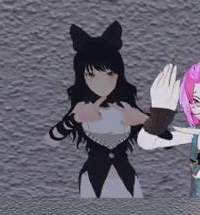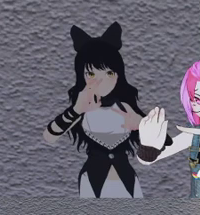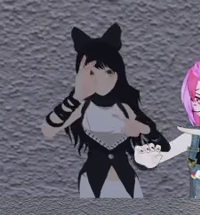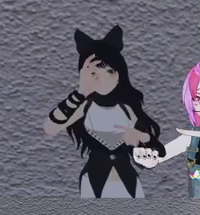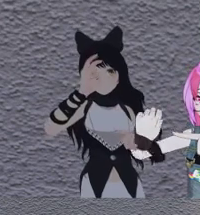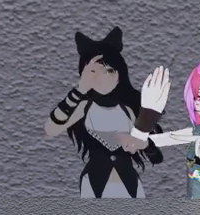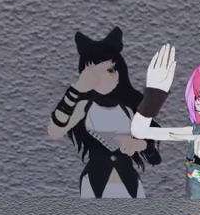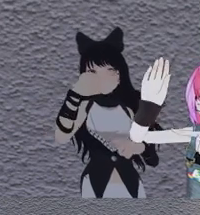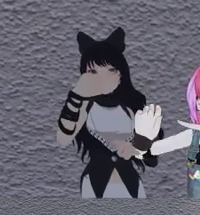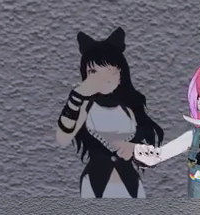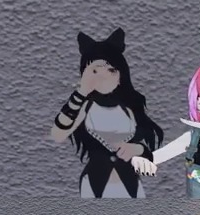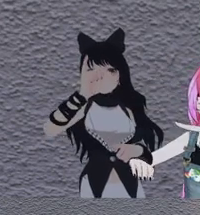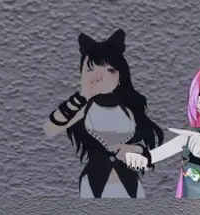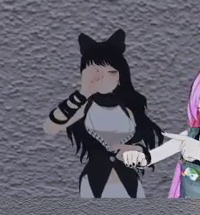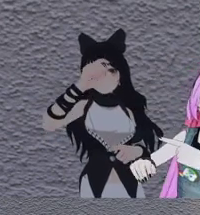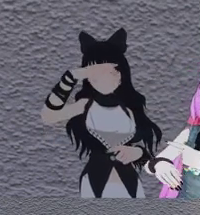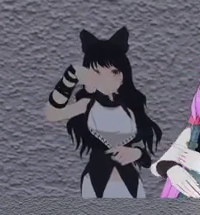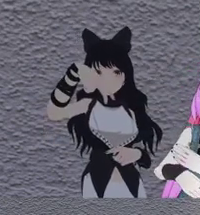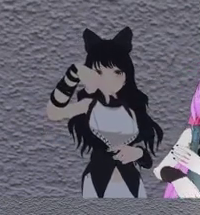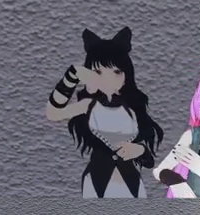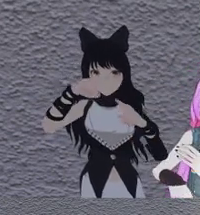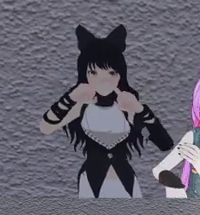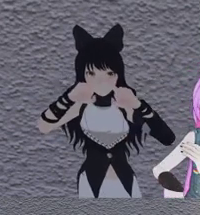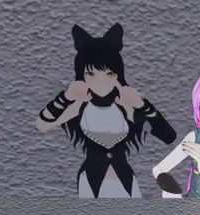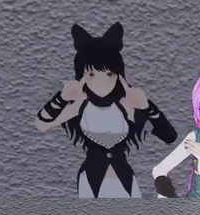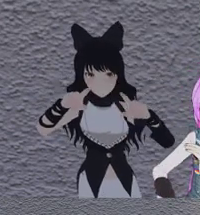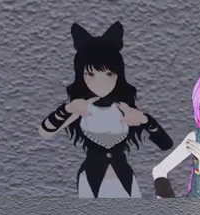finger. Chips.